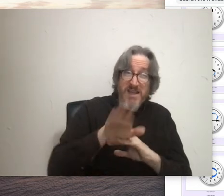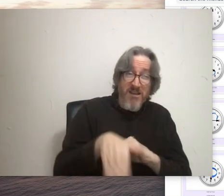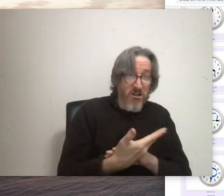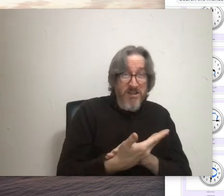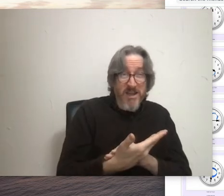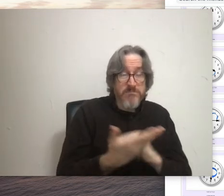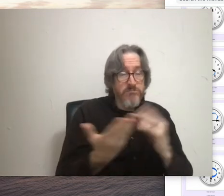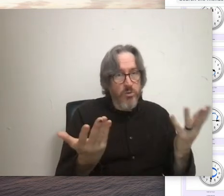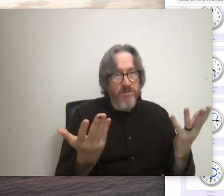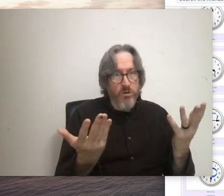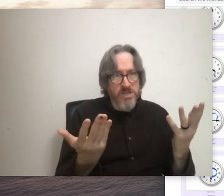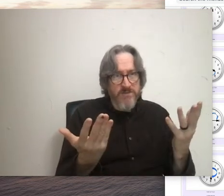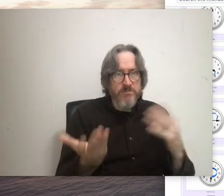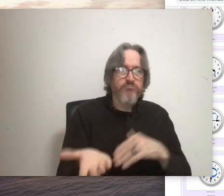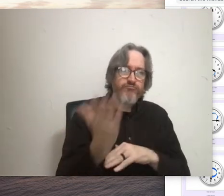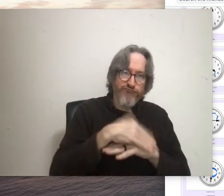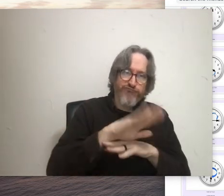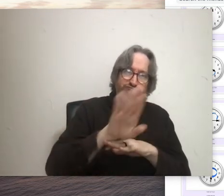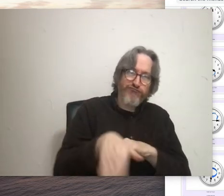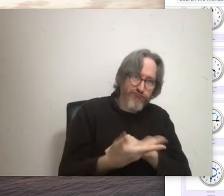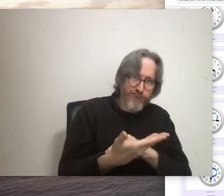All day, all night, 24/7.